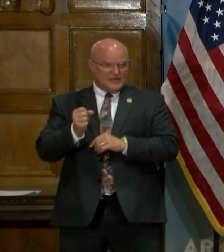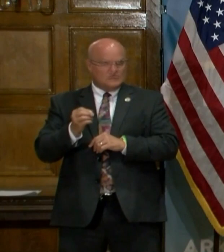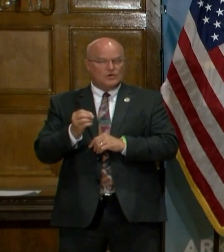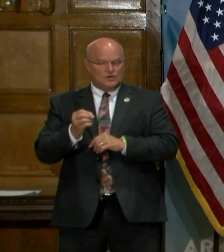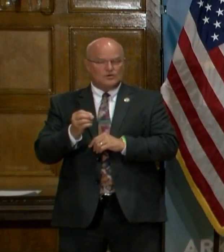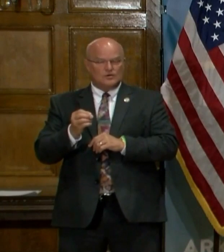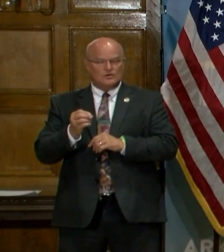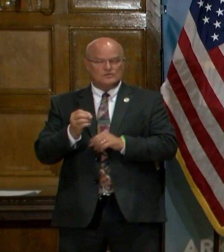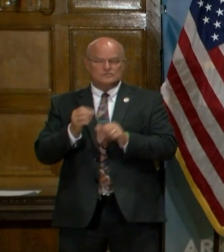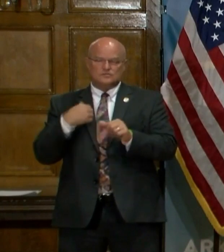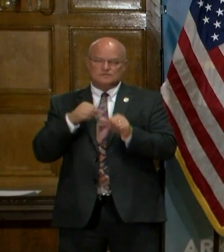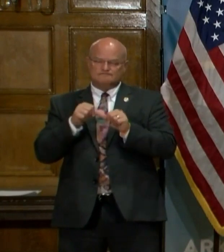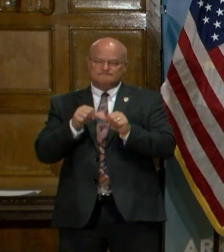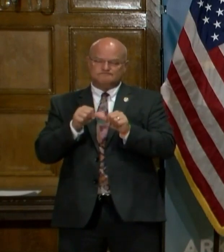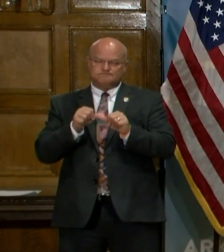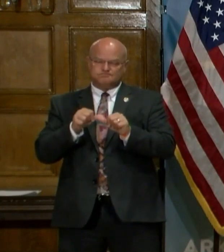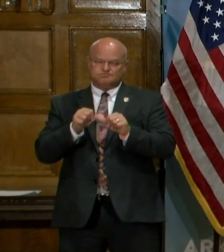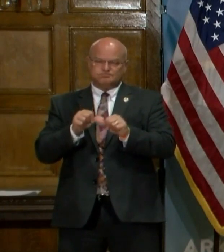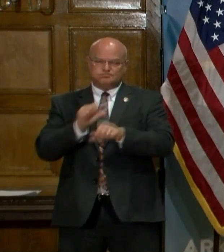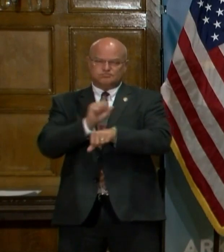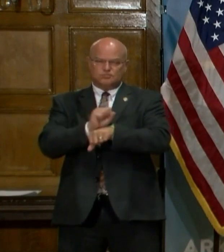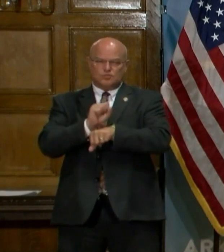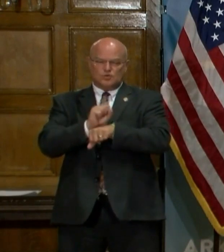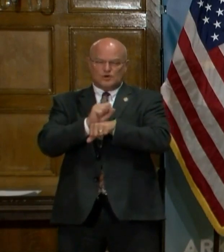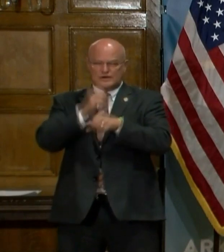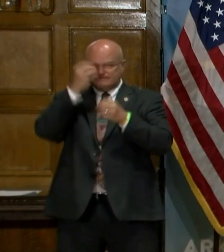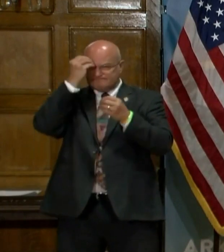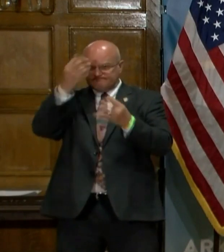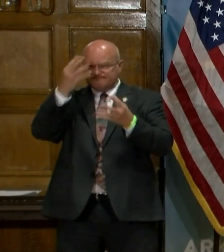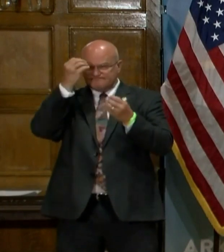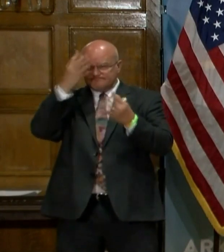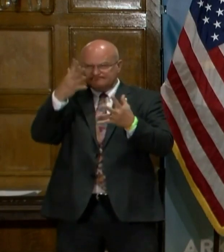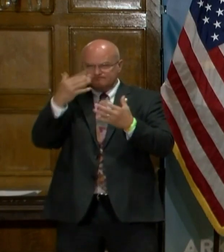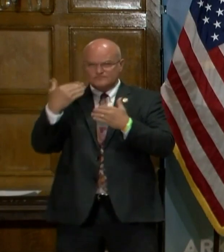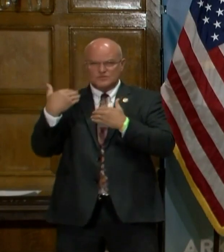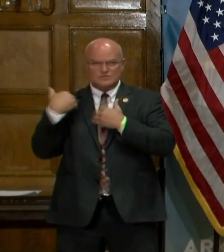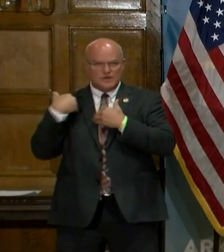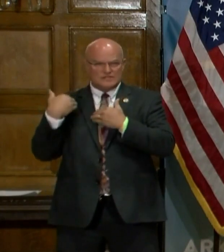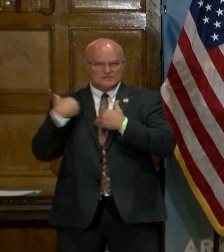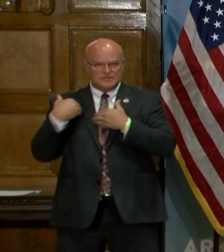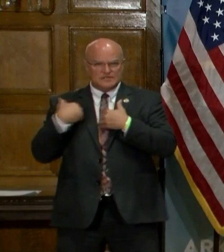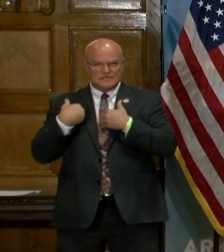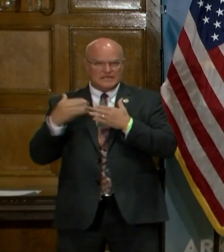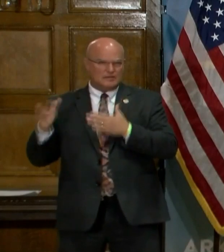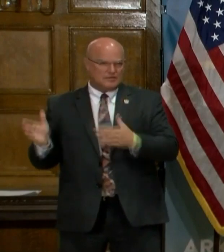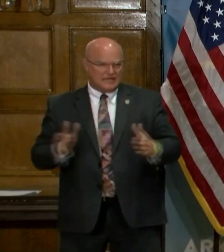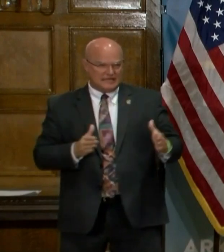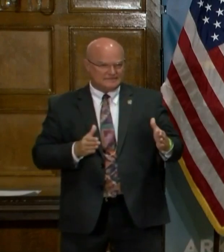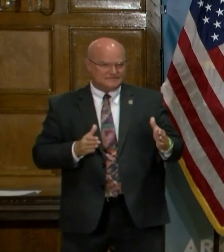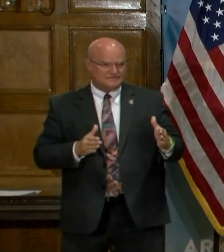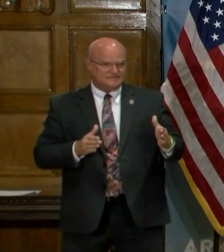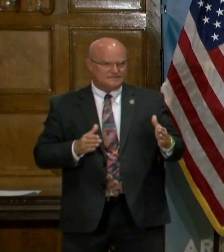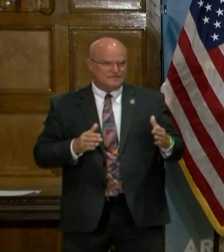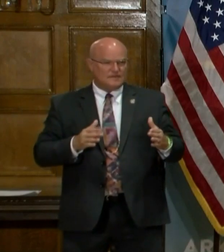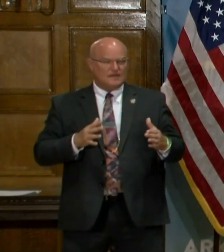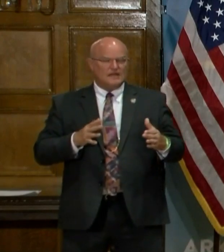matter of sticking with our message, our responsibility, and our strategy.